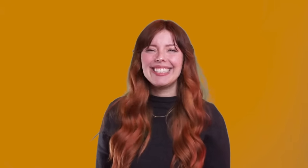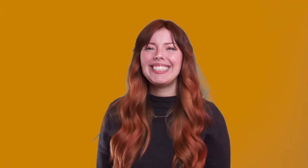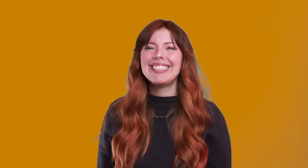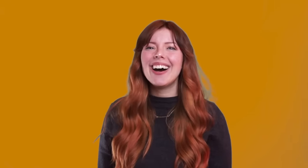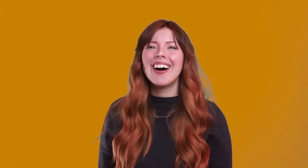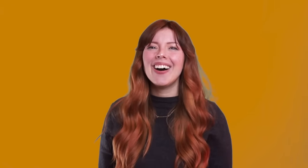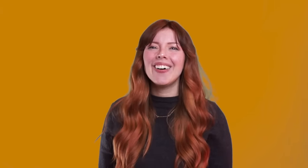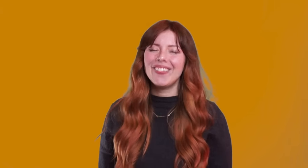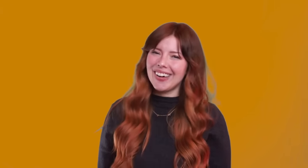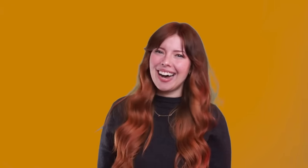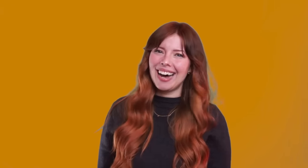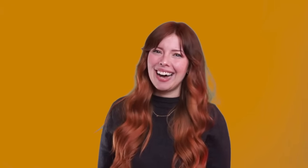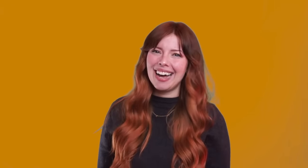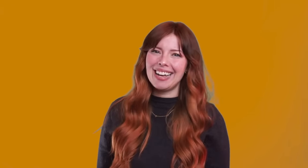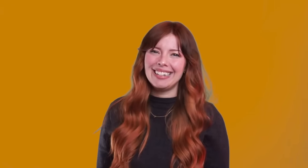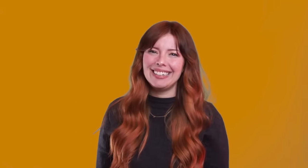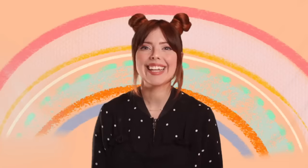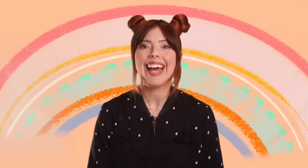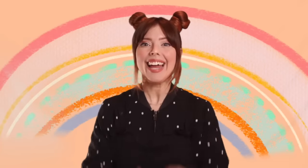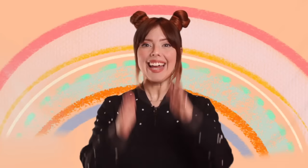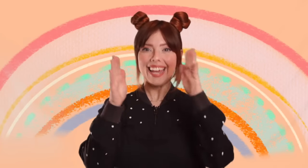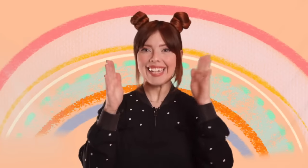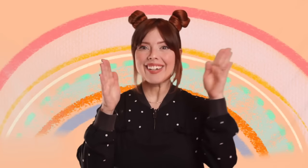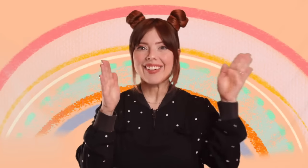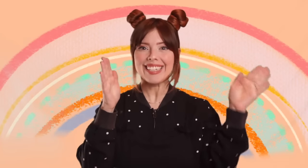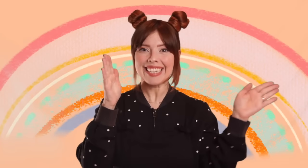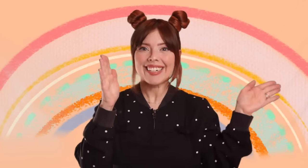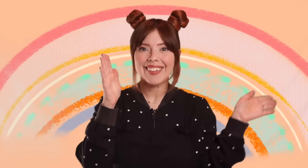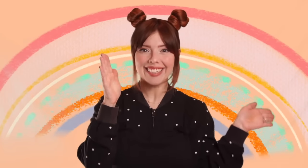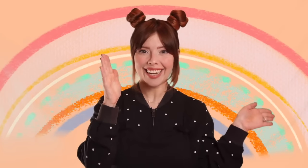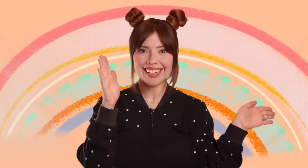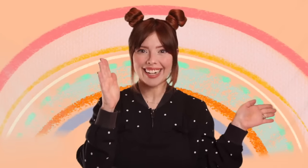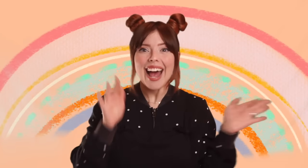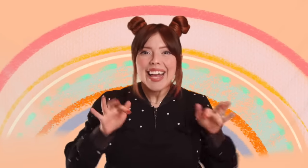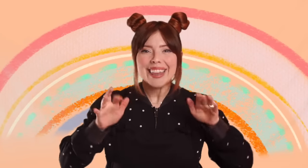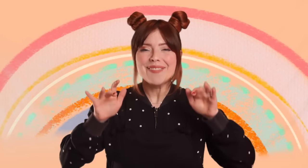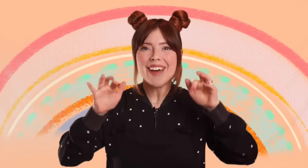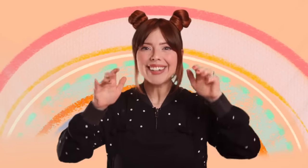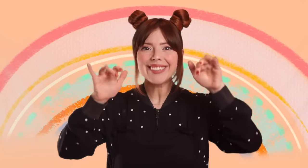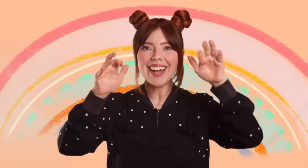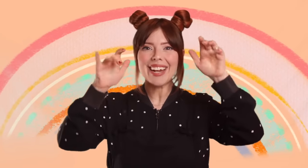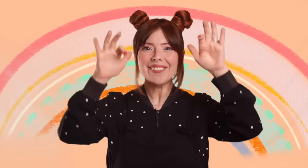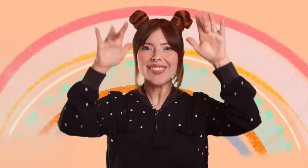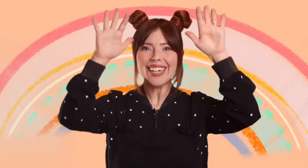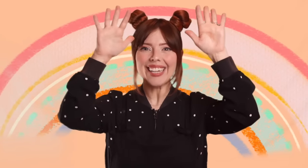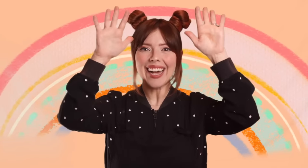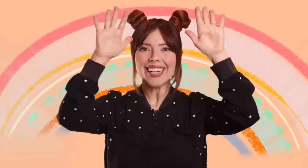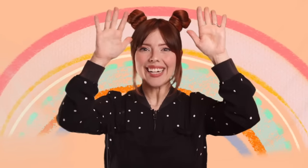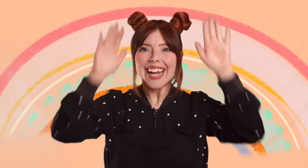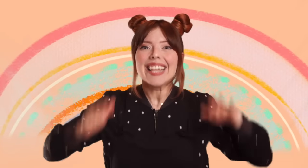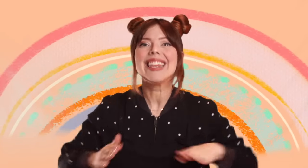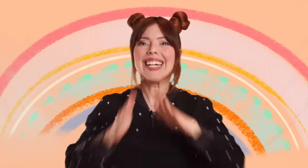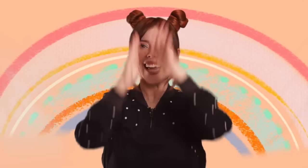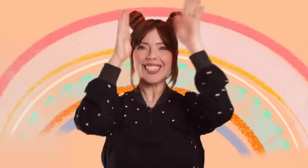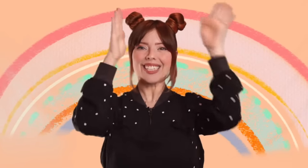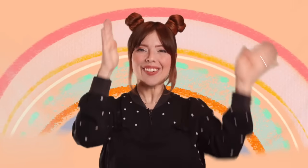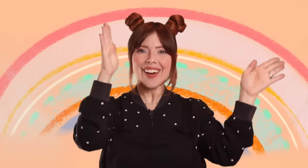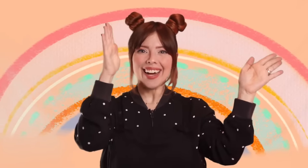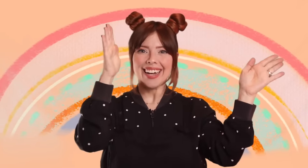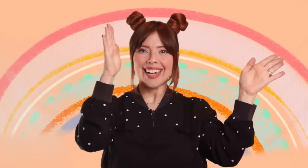So fun. Hickory dickory dock. The mouse ran up the clock. The clock struck one.